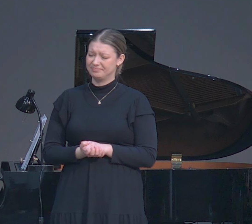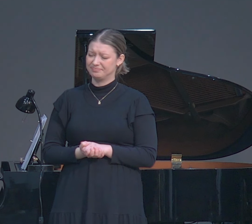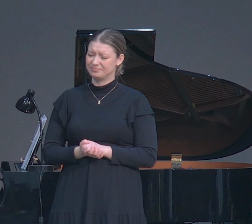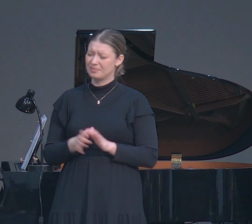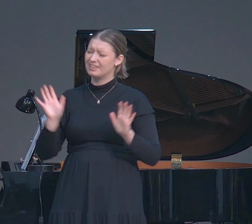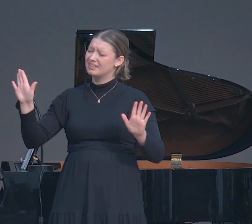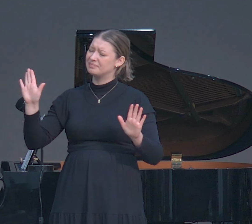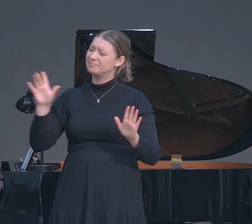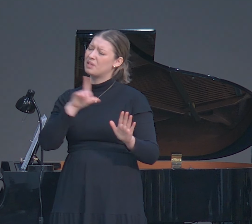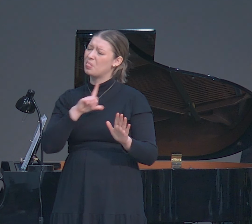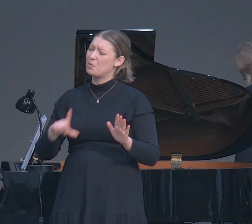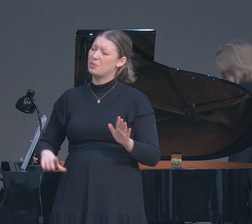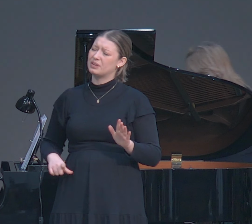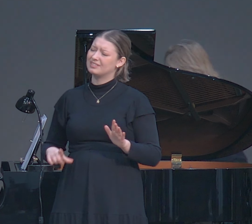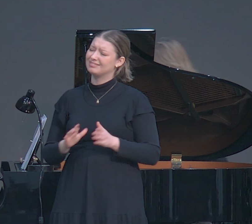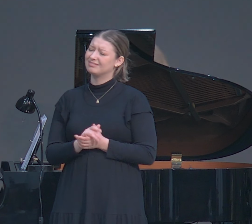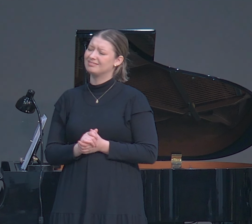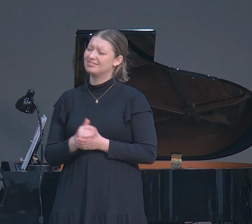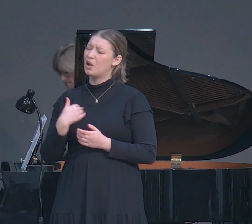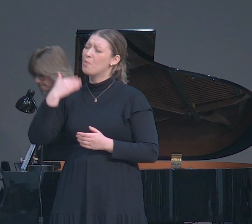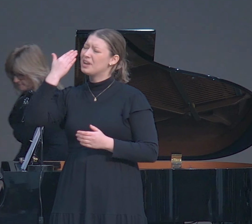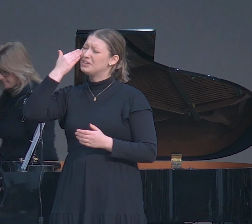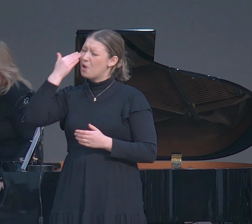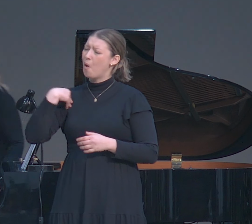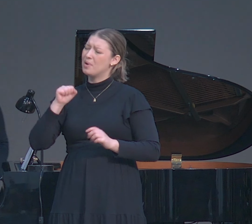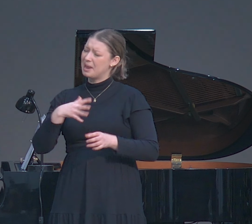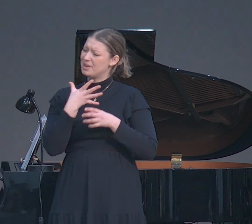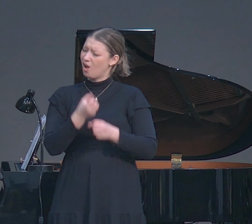But Lord, we can be confident